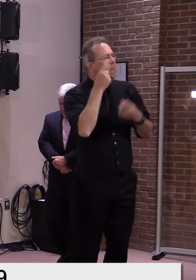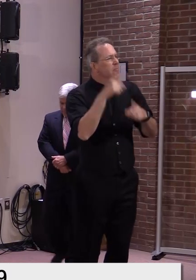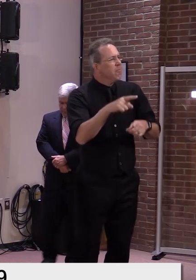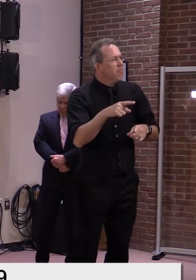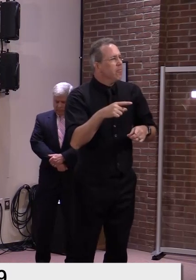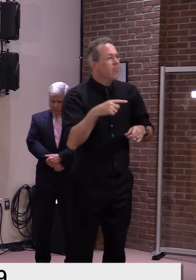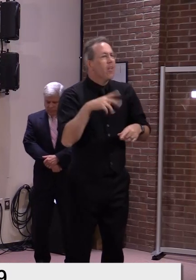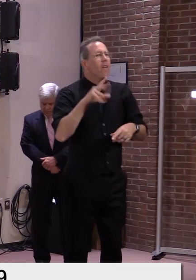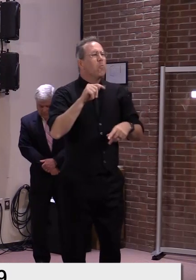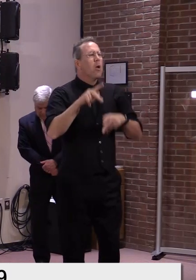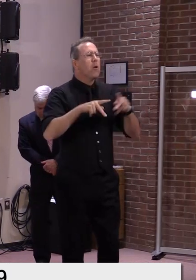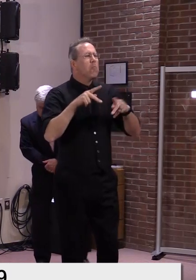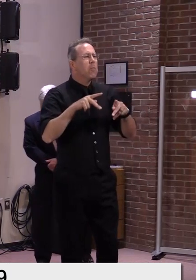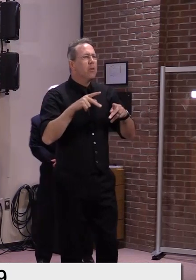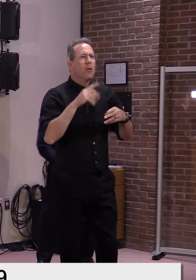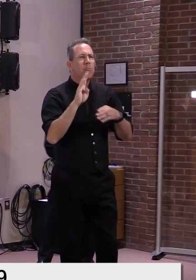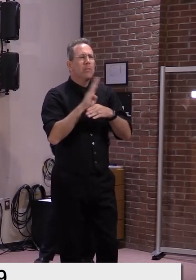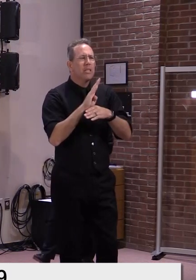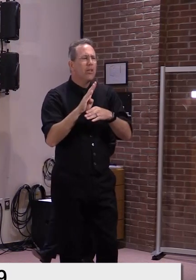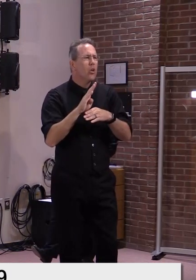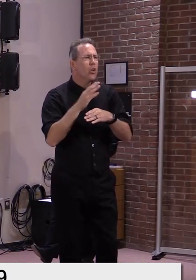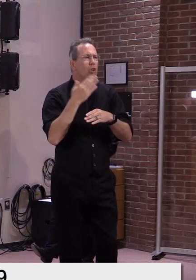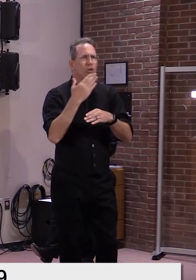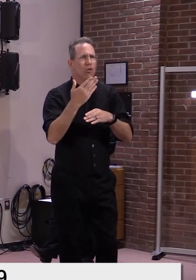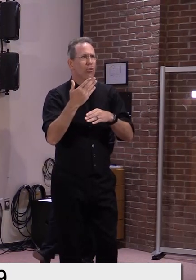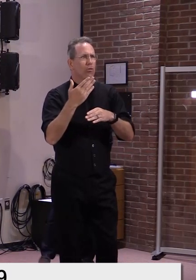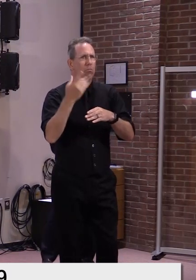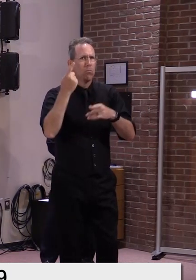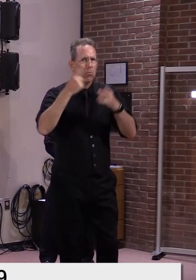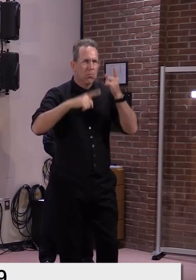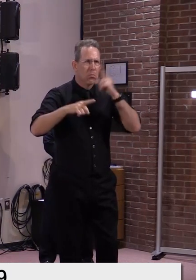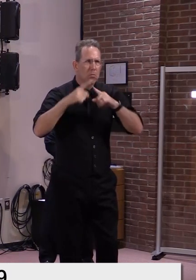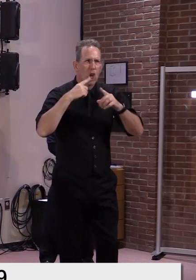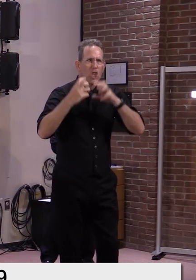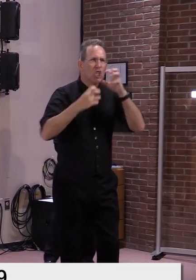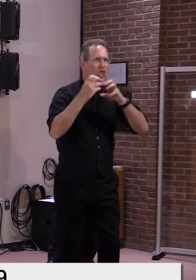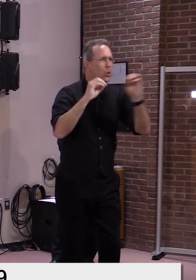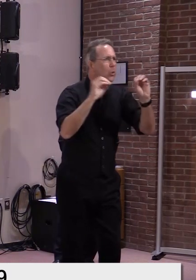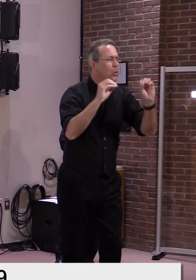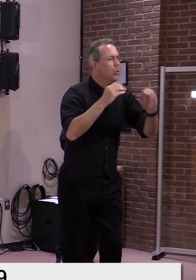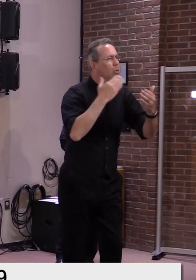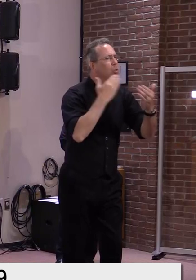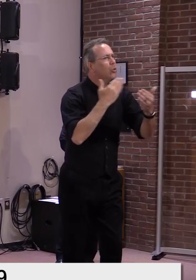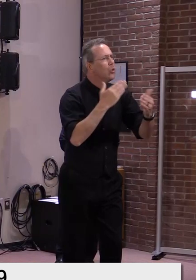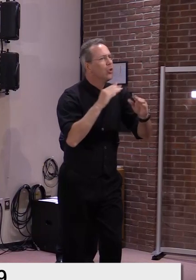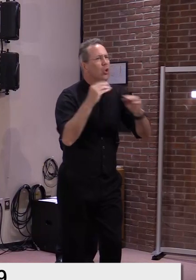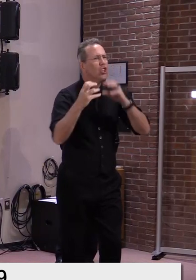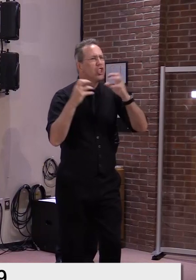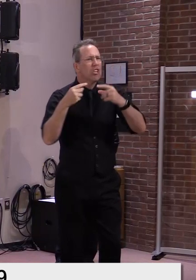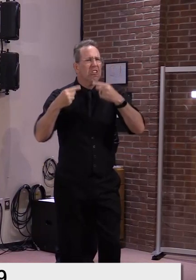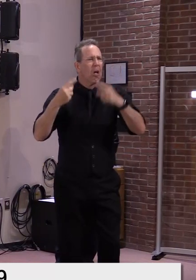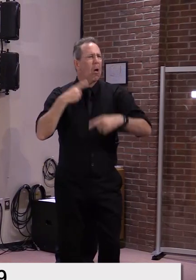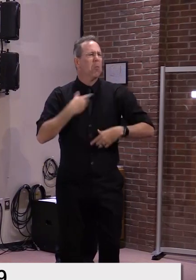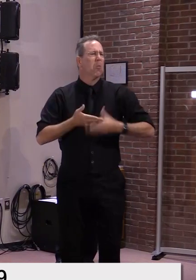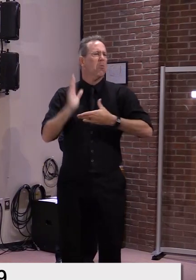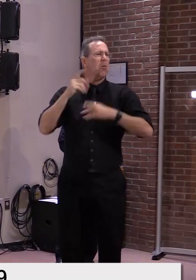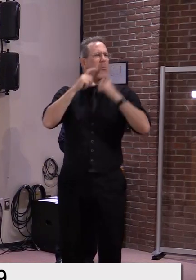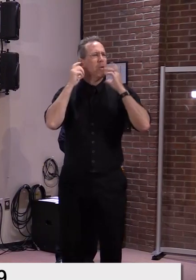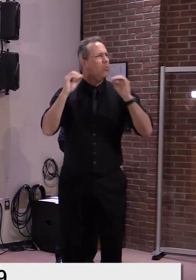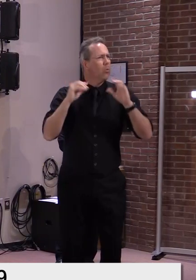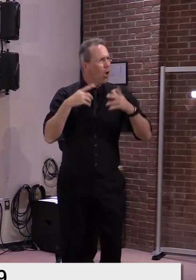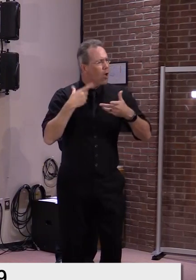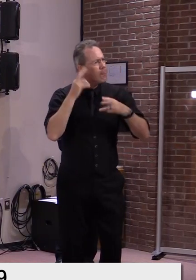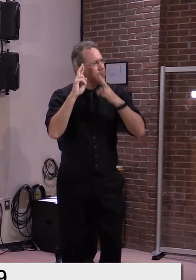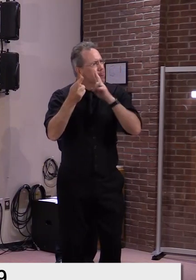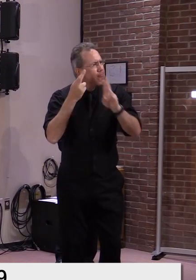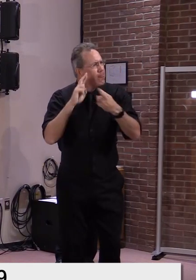done extraordinarily well in trying to be cognizant that everyone has there. Many people